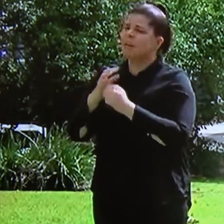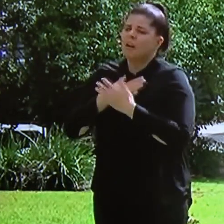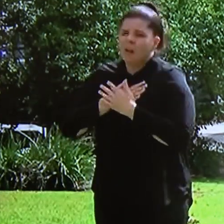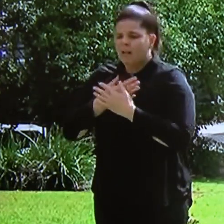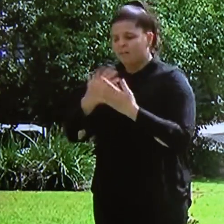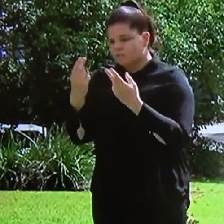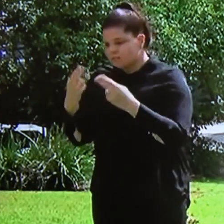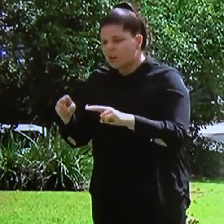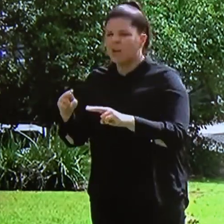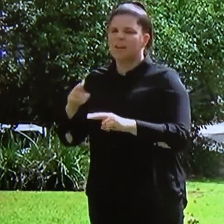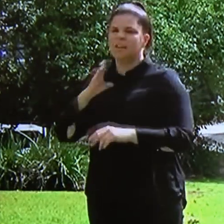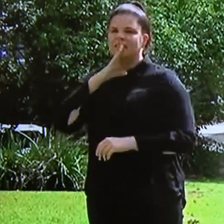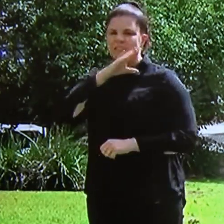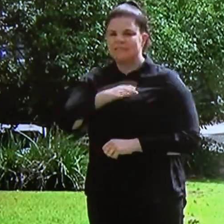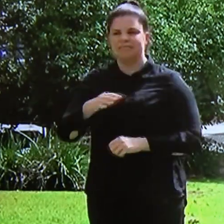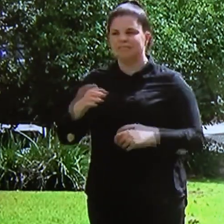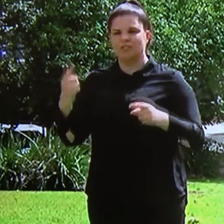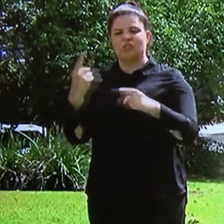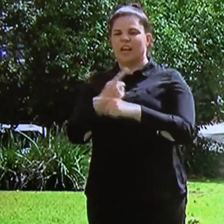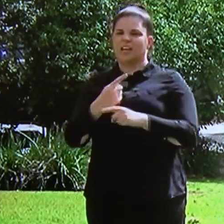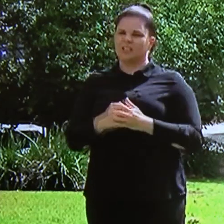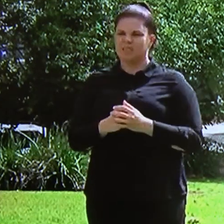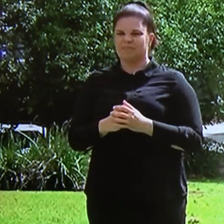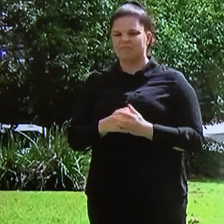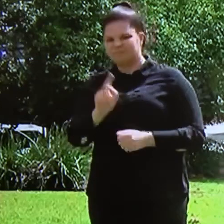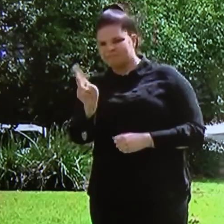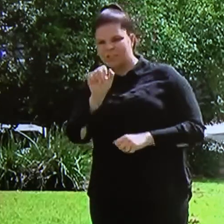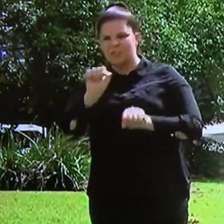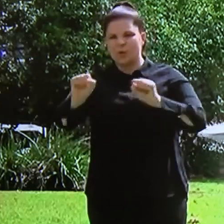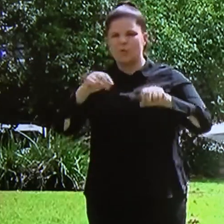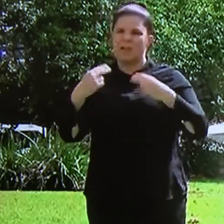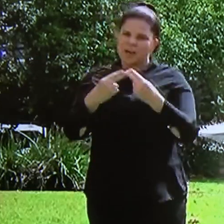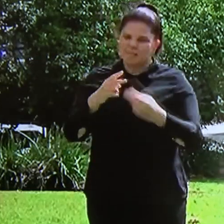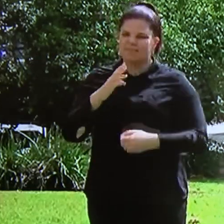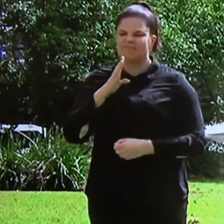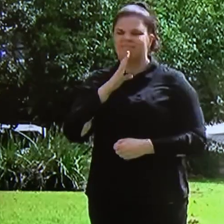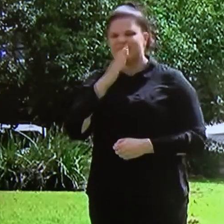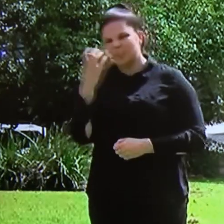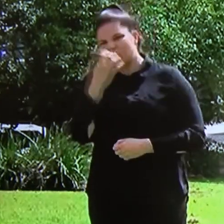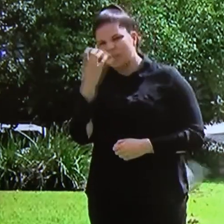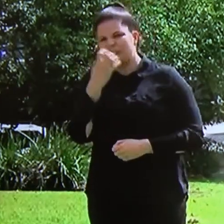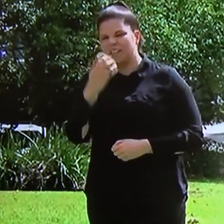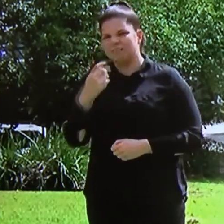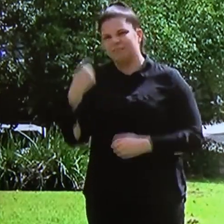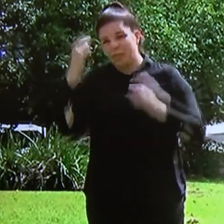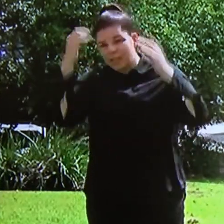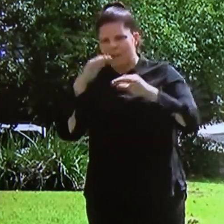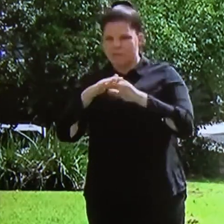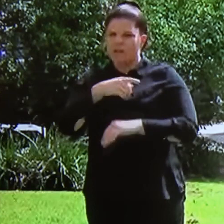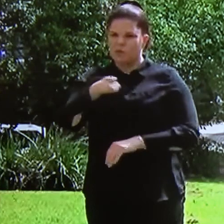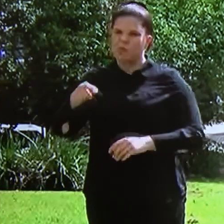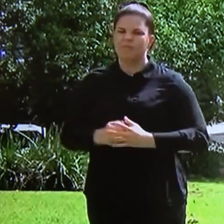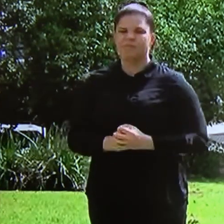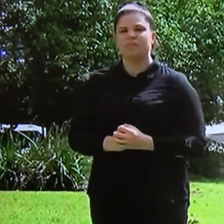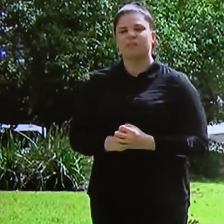the families of those 2 people, we all express our very, very great sympathy, and our thoughts are with you. That